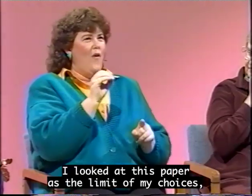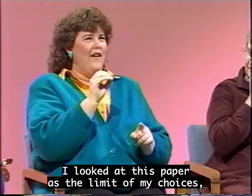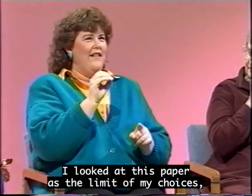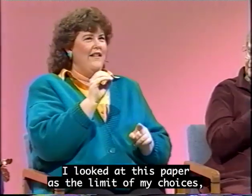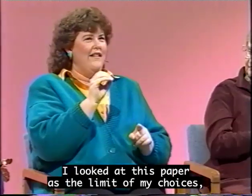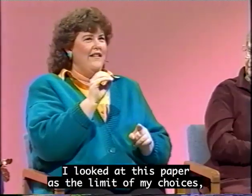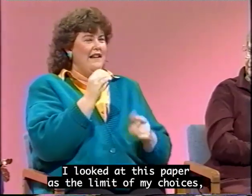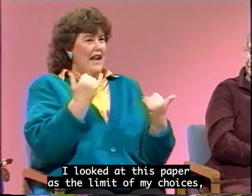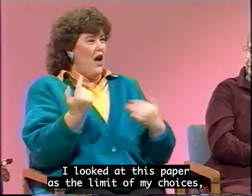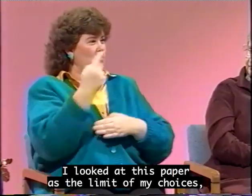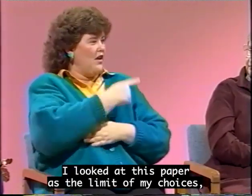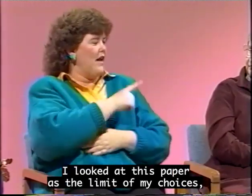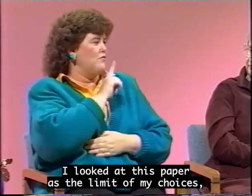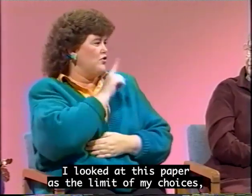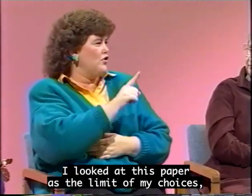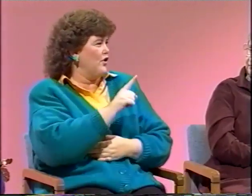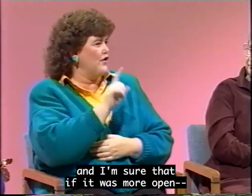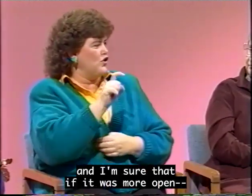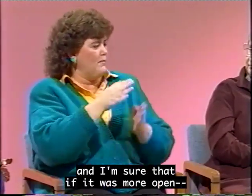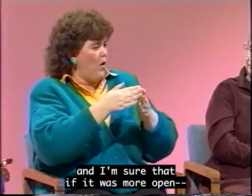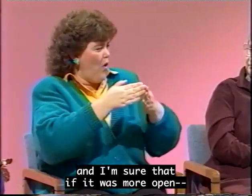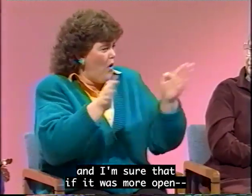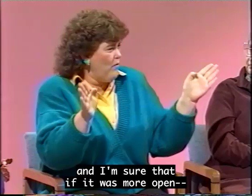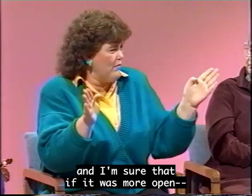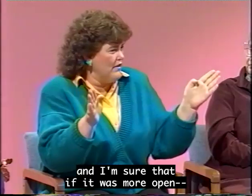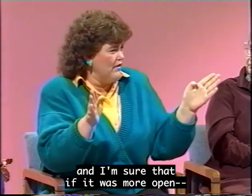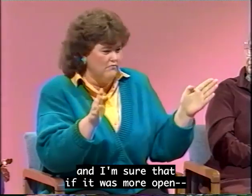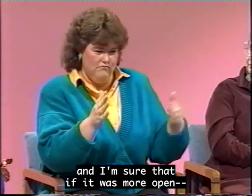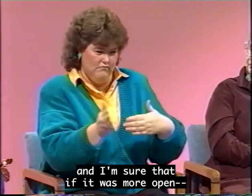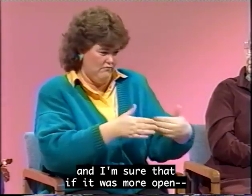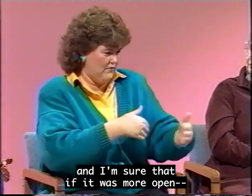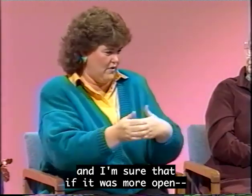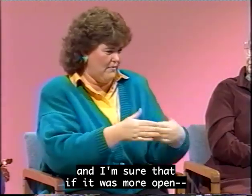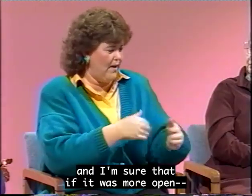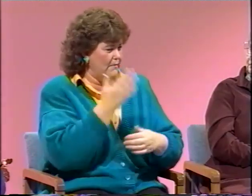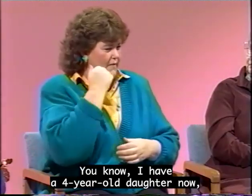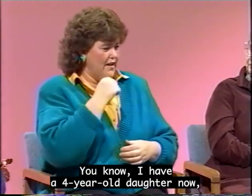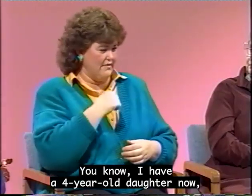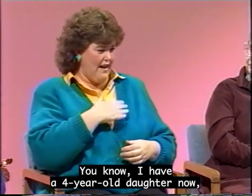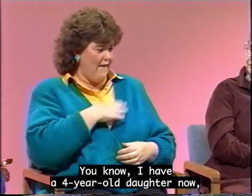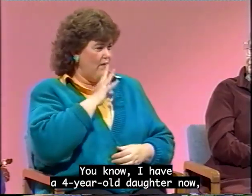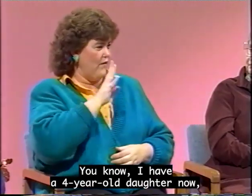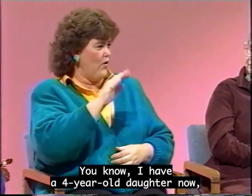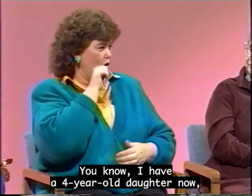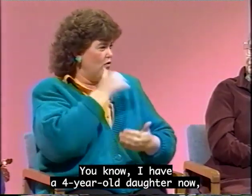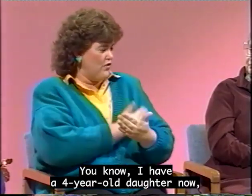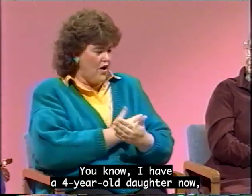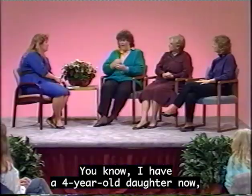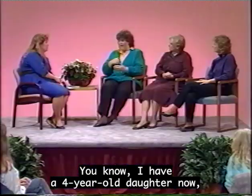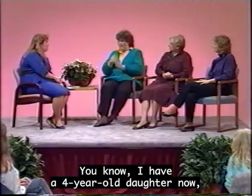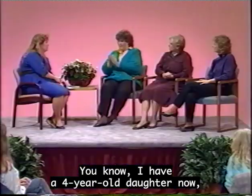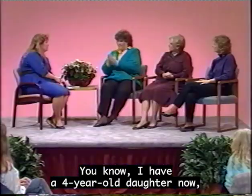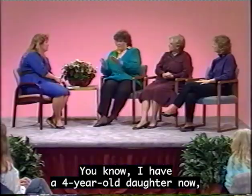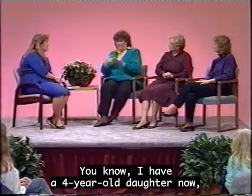paper as the limit of my choices. And I'm sure that if it was more open, I have a 4-year-old daughter